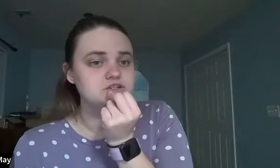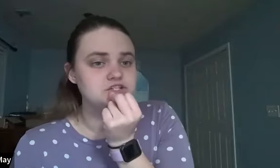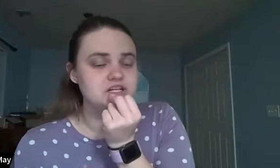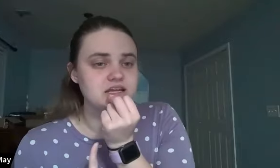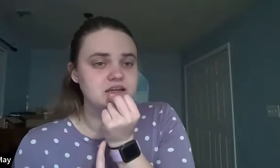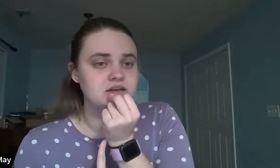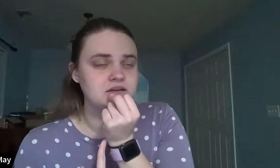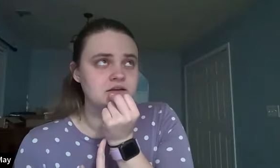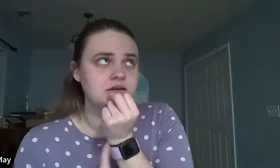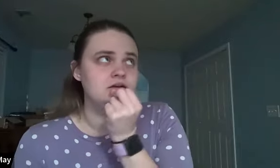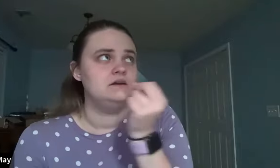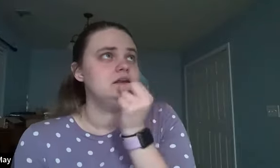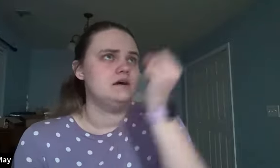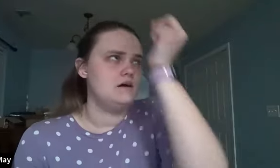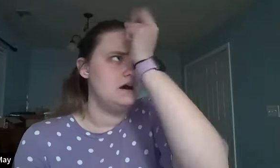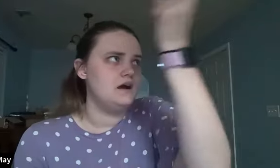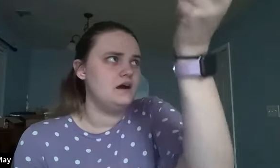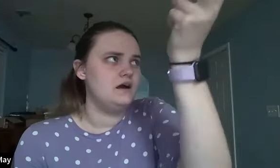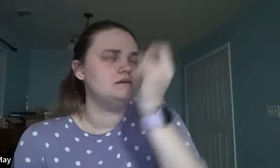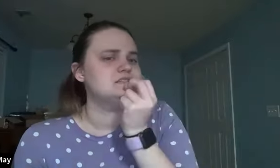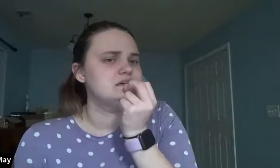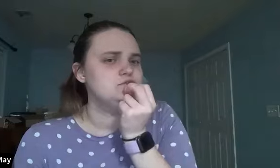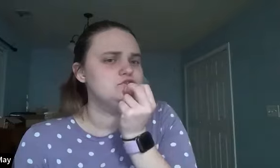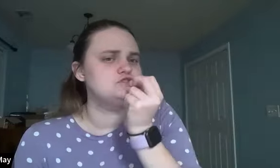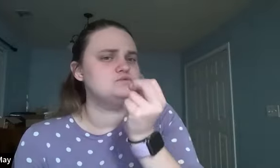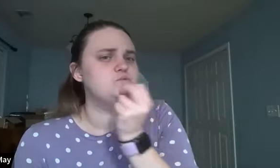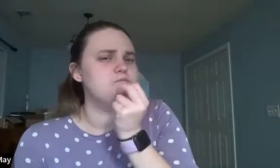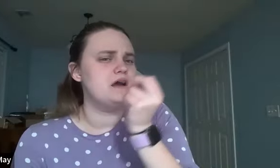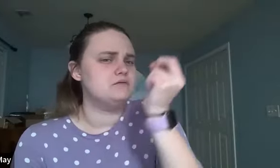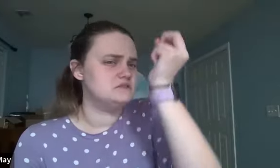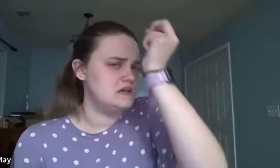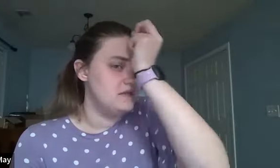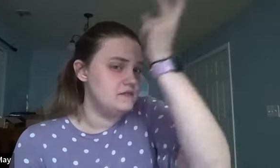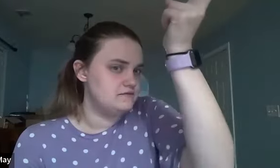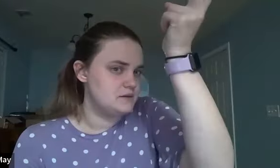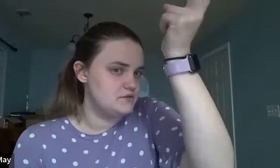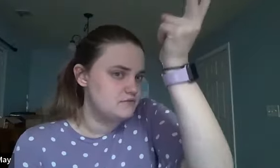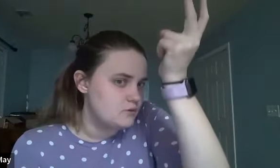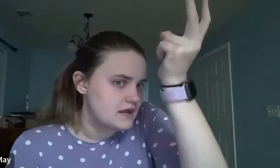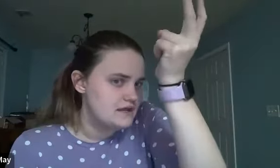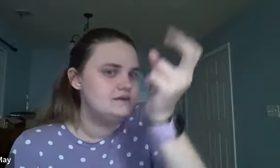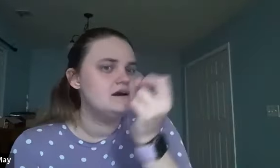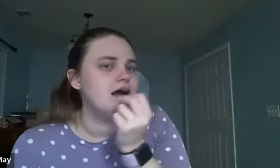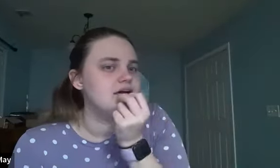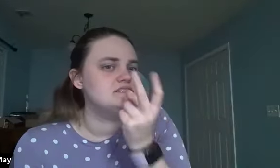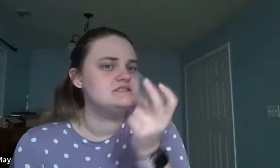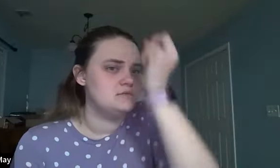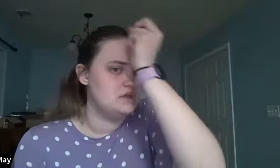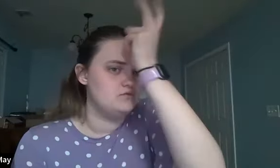your chin. Now, some will do just bounce and then they'll flick up on the forehead. I have seen some that flick